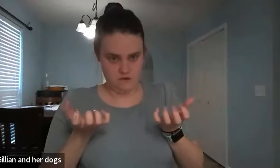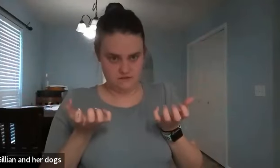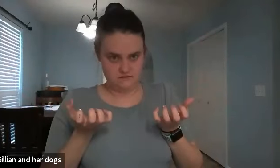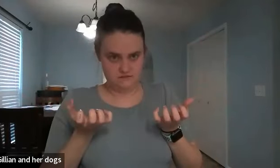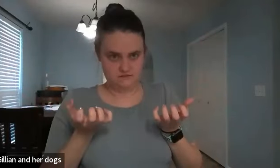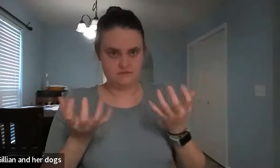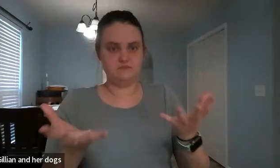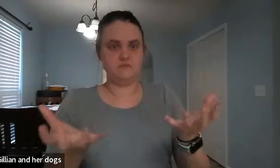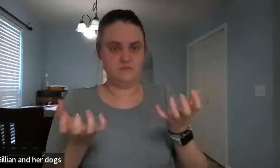Want.